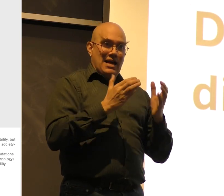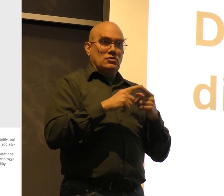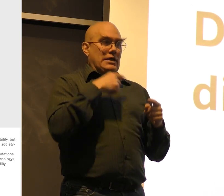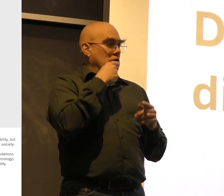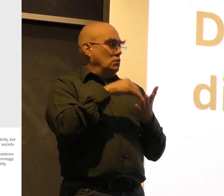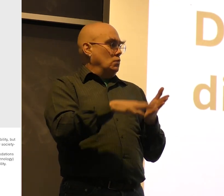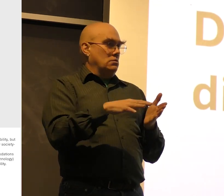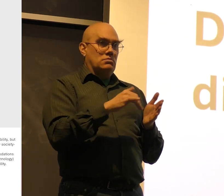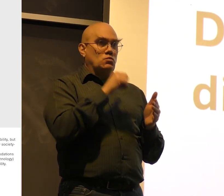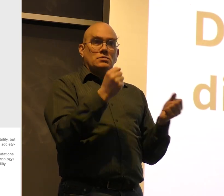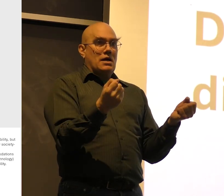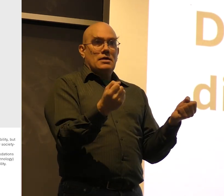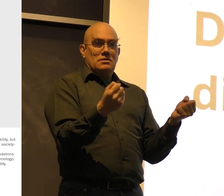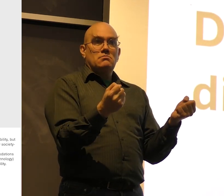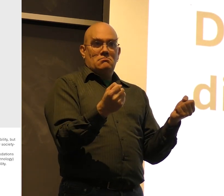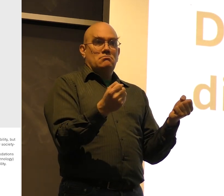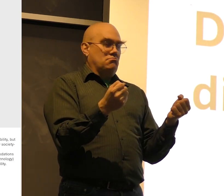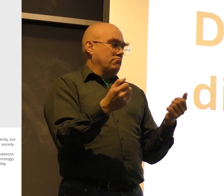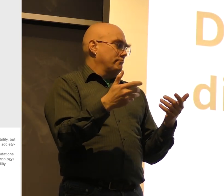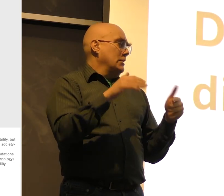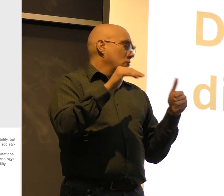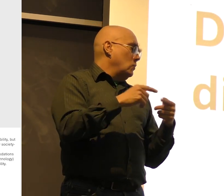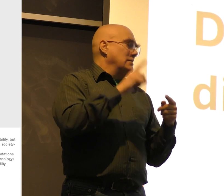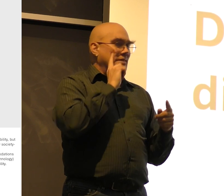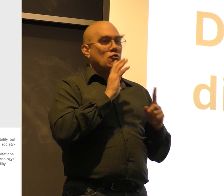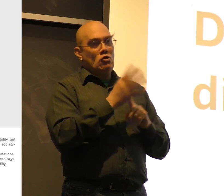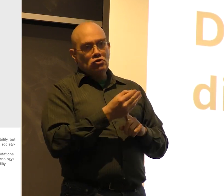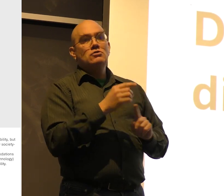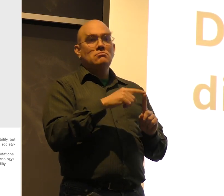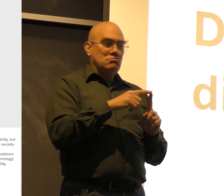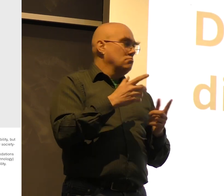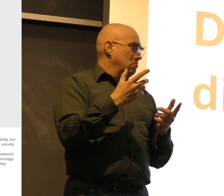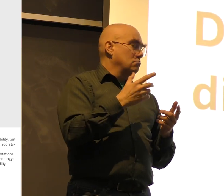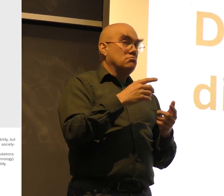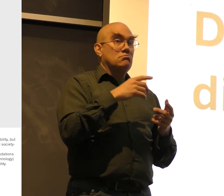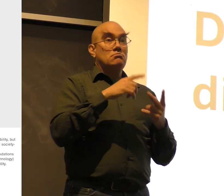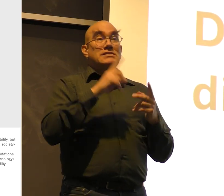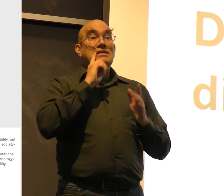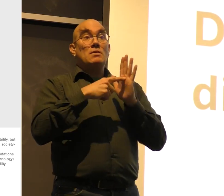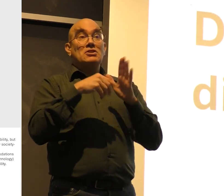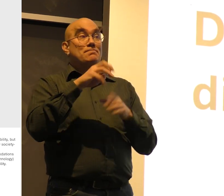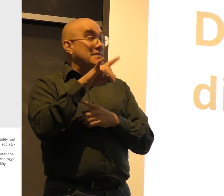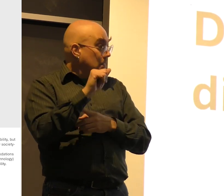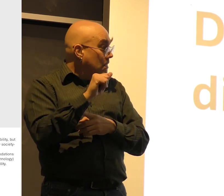teach several classes to students who are hearing and do not sign. Maybe intro to deaf culture, for example,